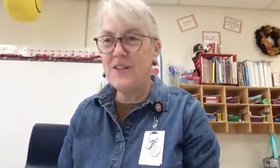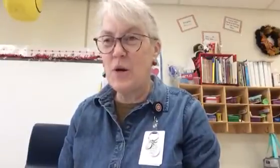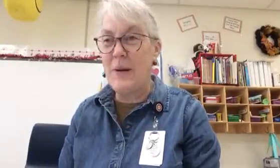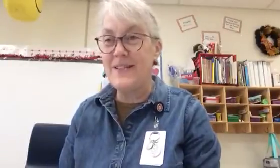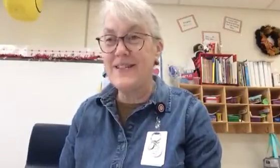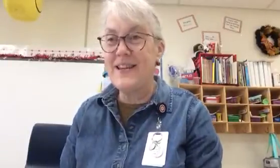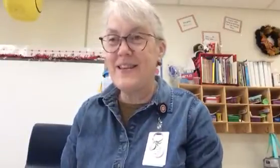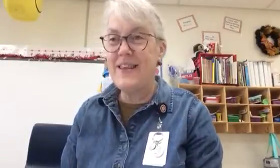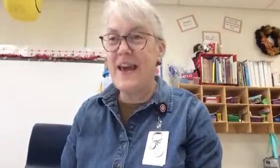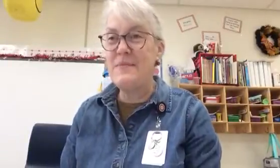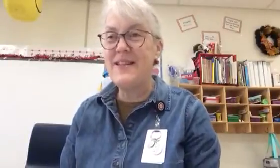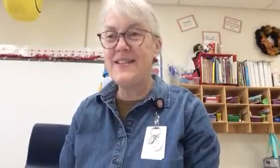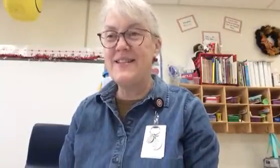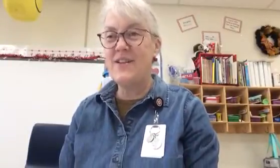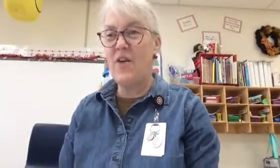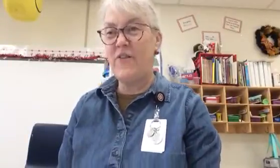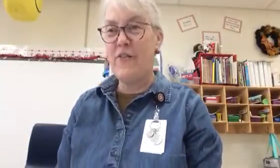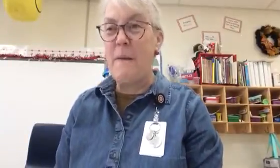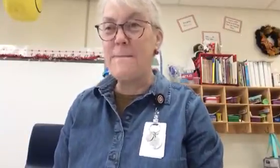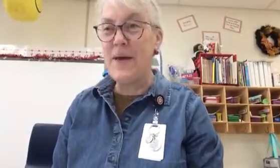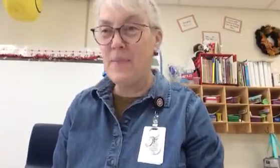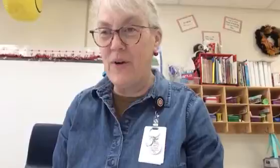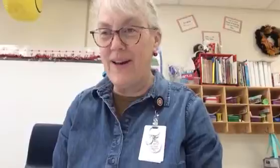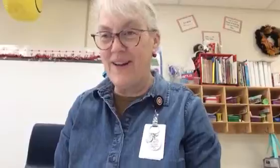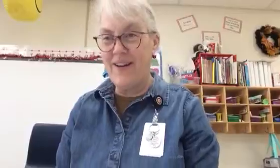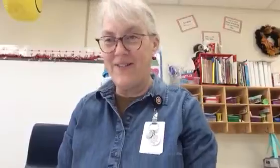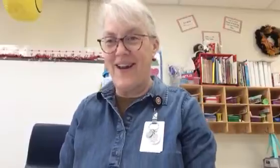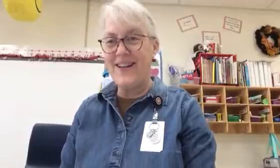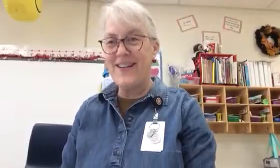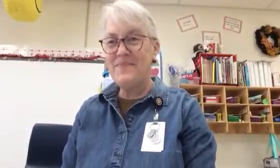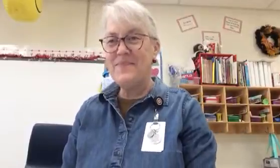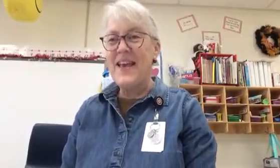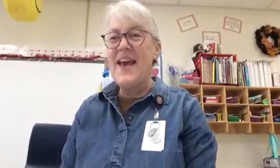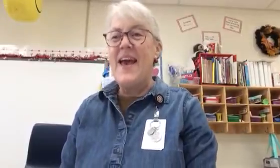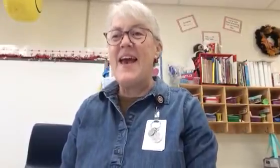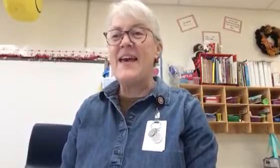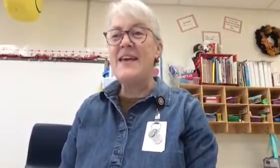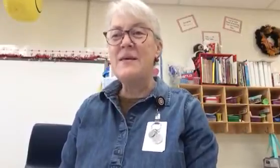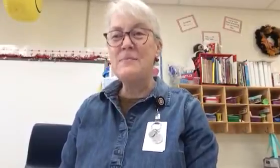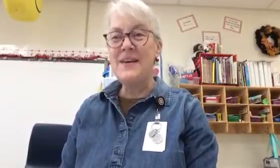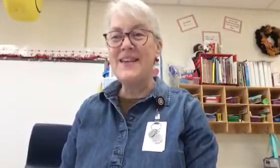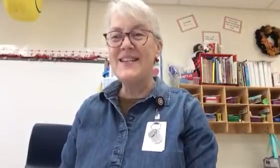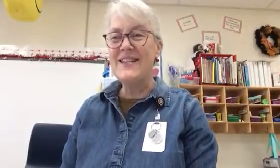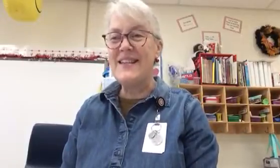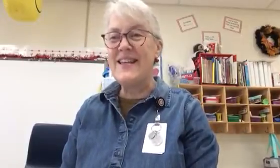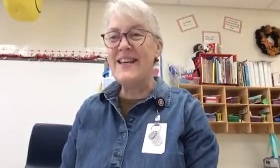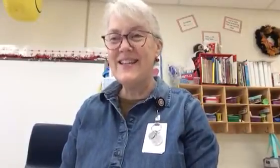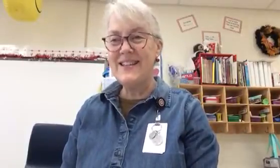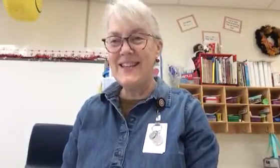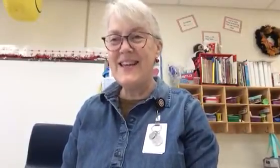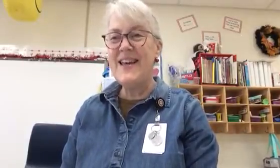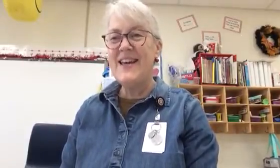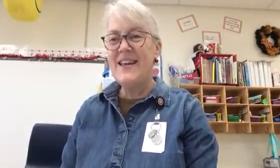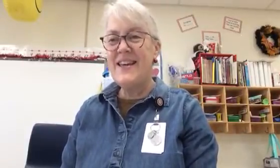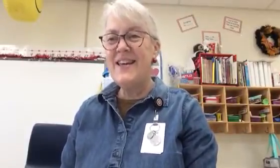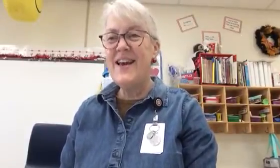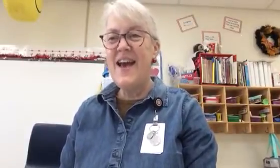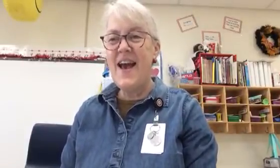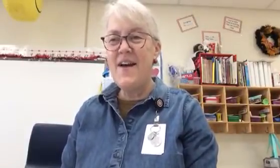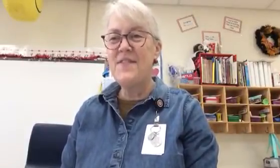start by singing the ABC song from memory are you ready a b c d e f